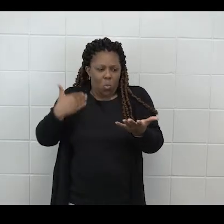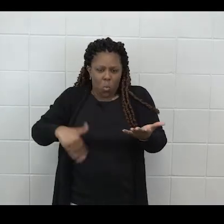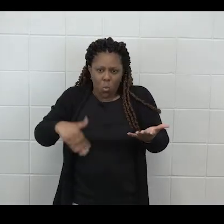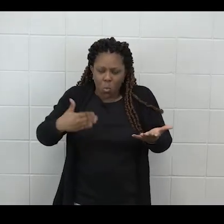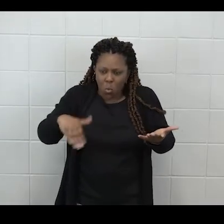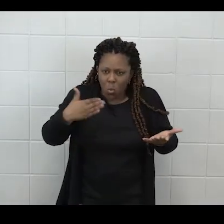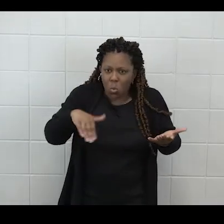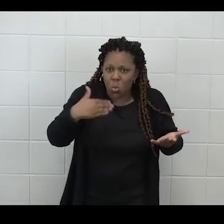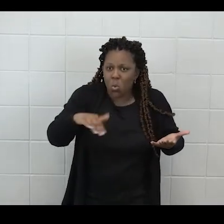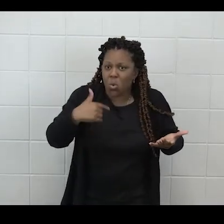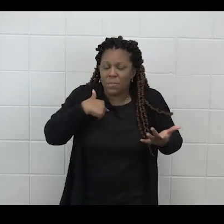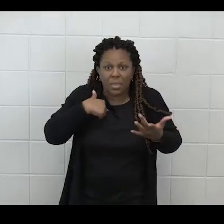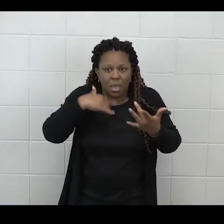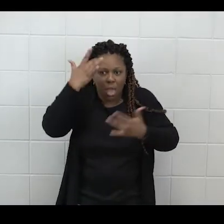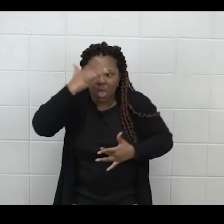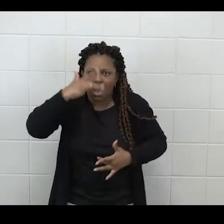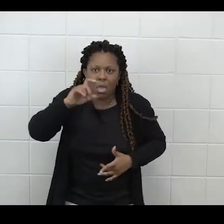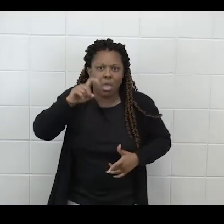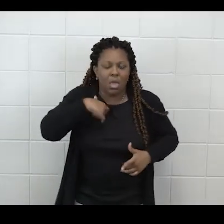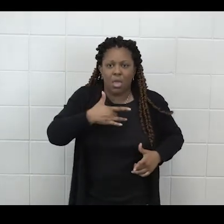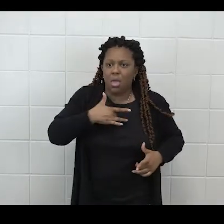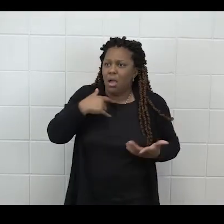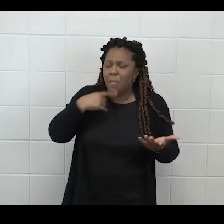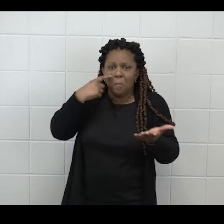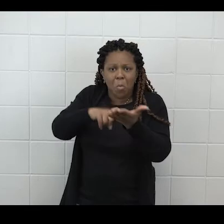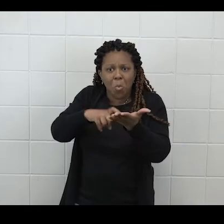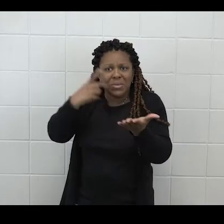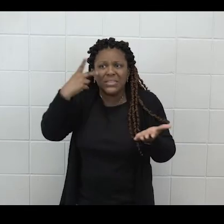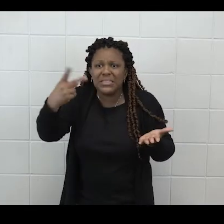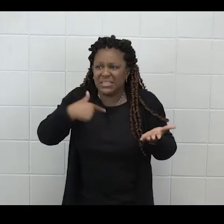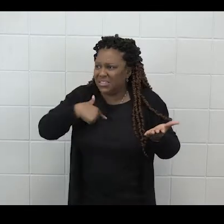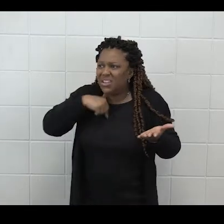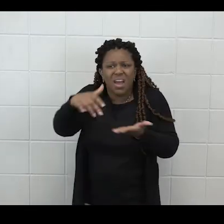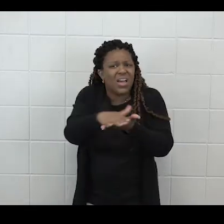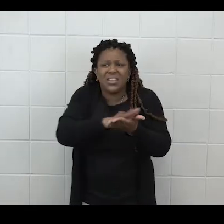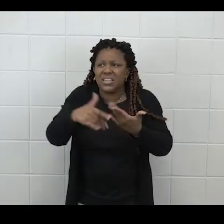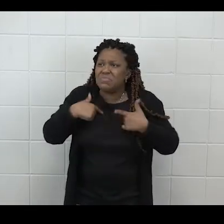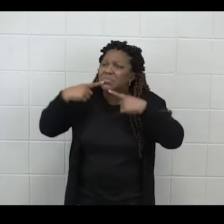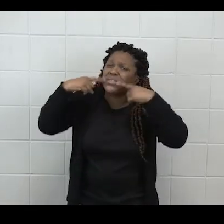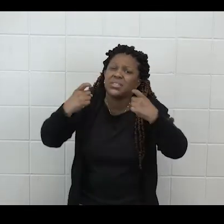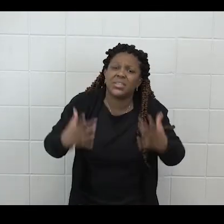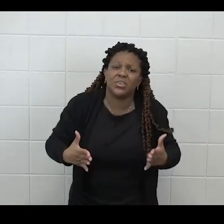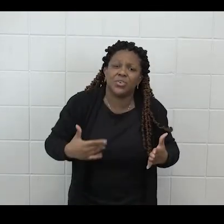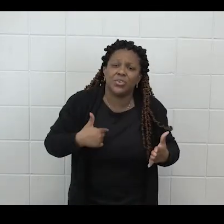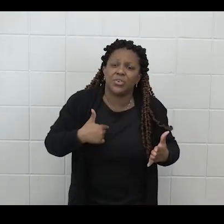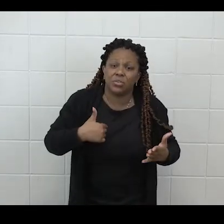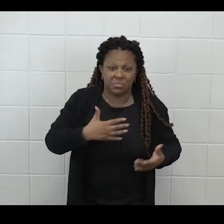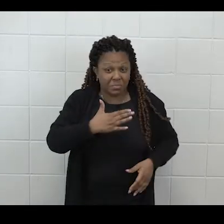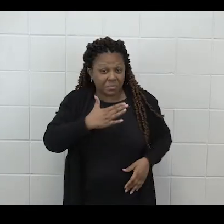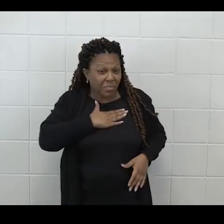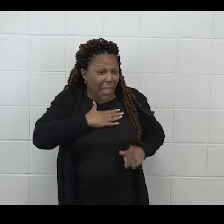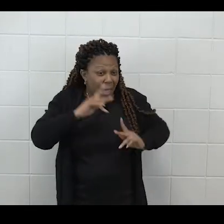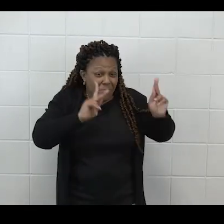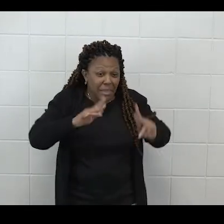of unclean lips. And I have lived among people of unclean lips. Yet